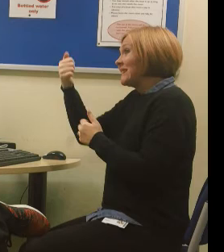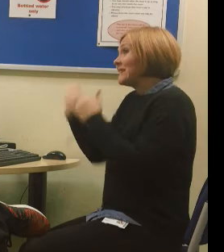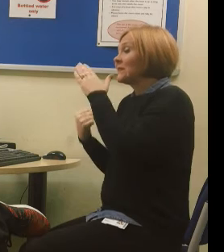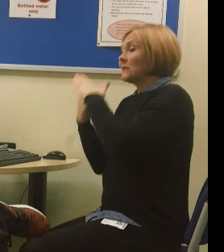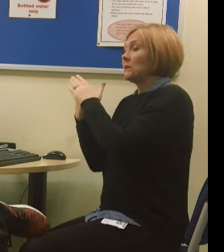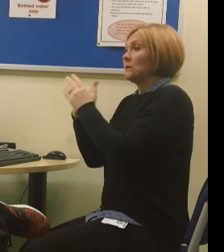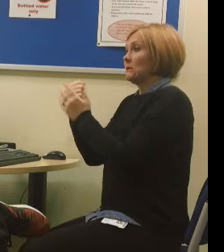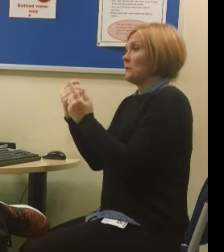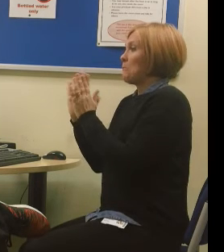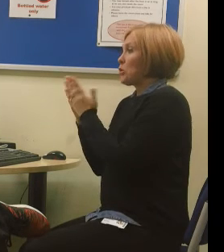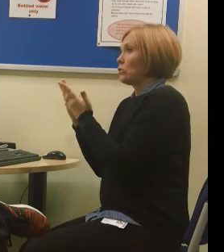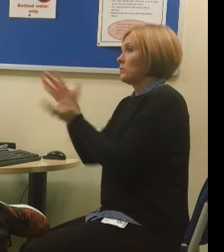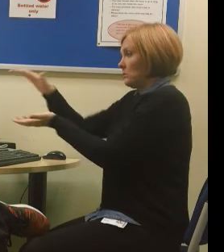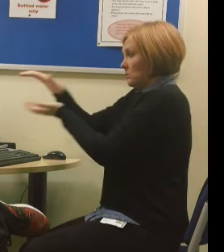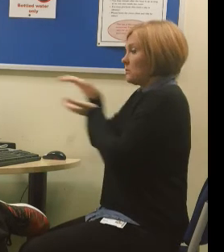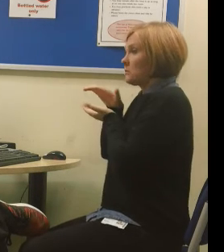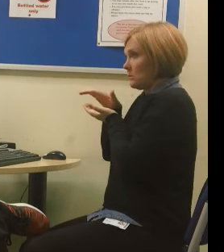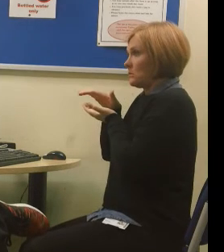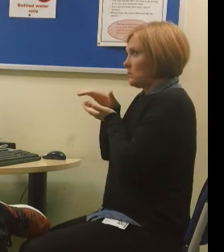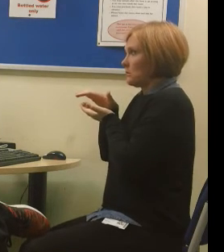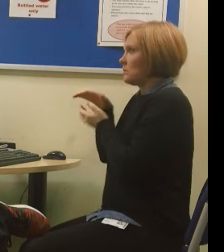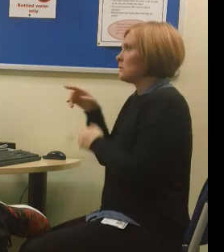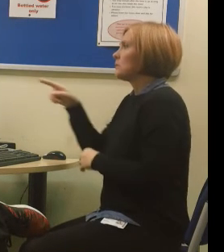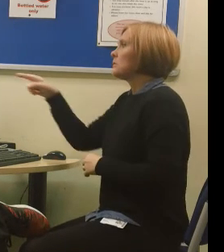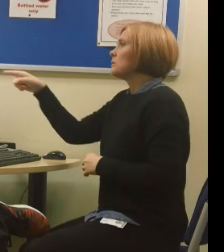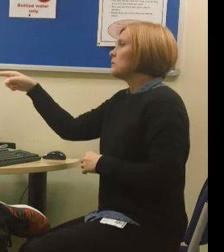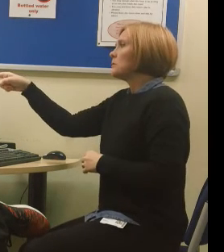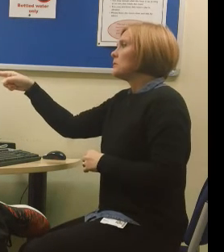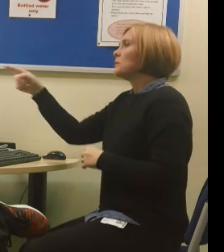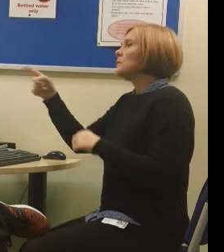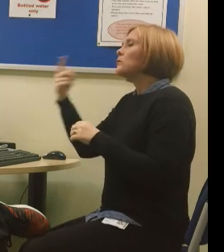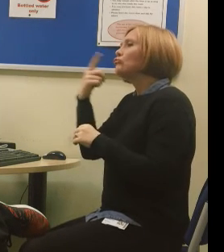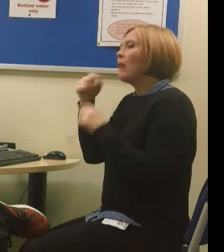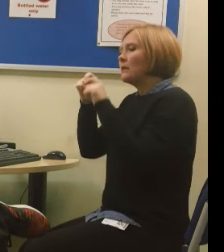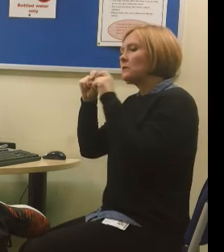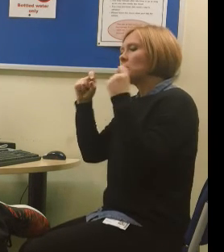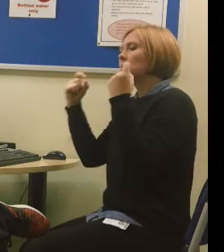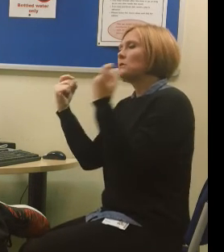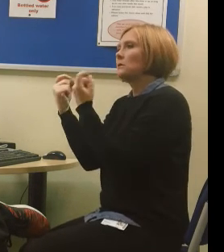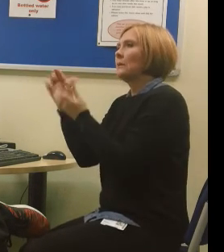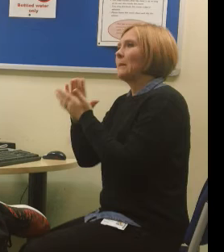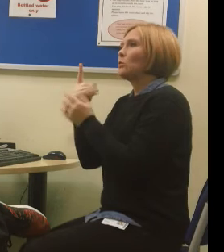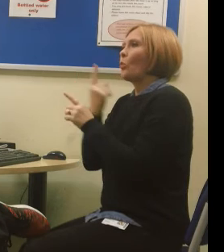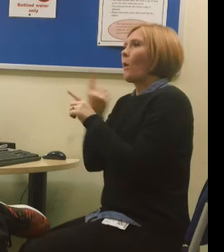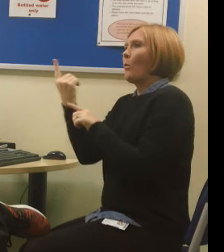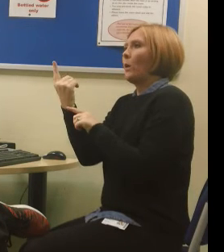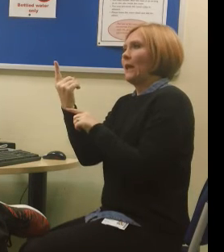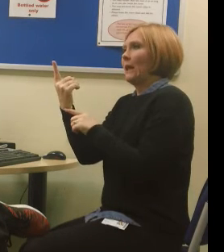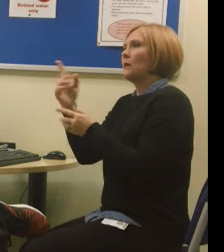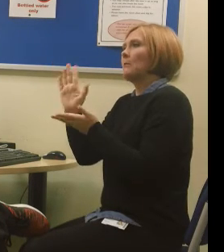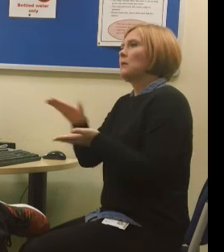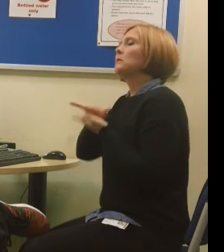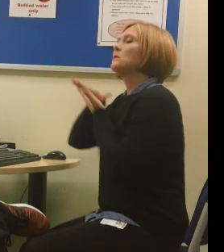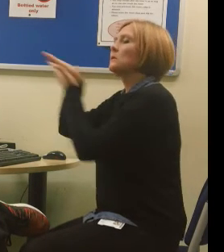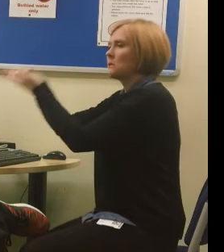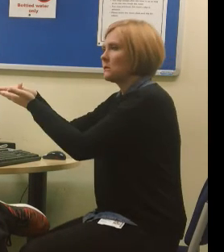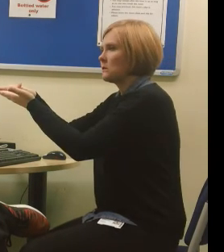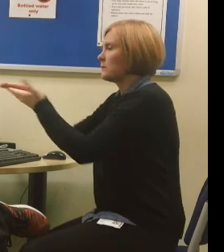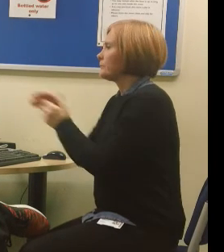short loan items which can only be borrowed for a week, and they're all marked with a red strip. We also have some really popular